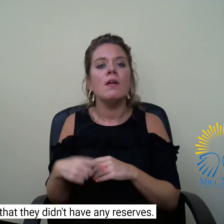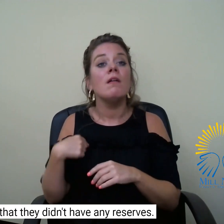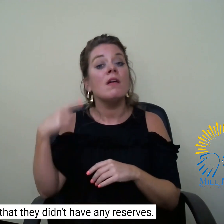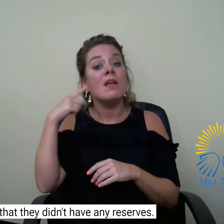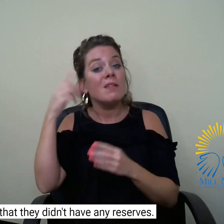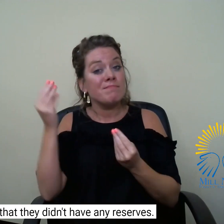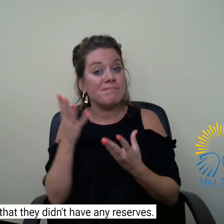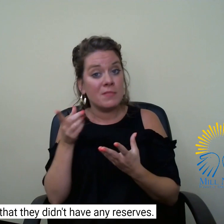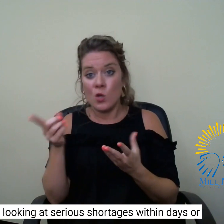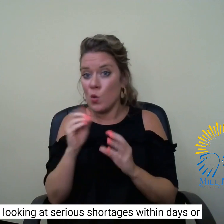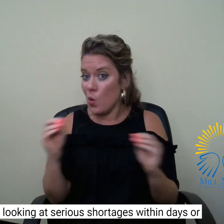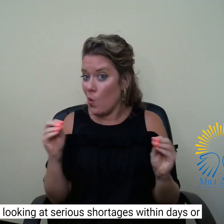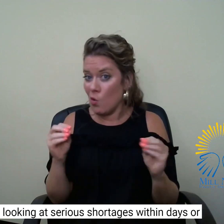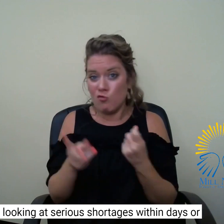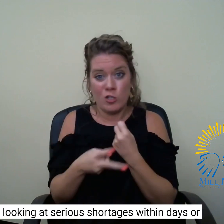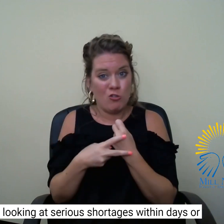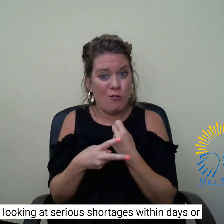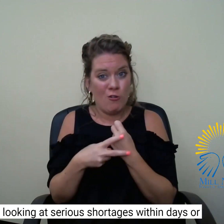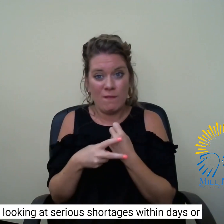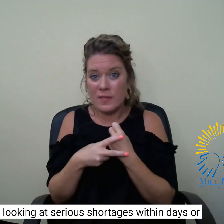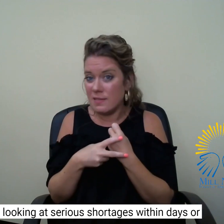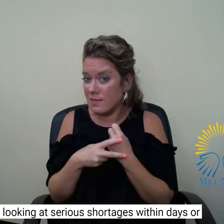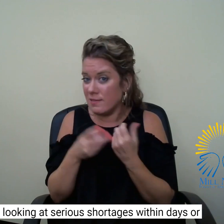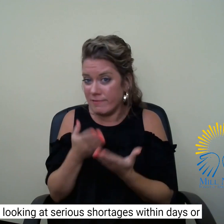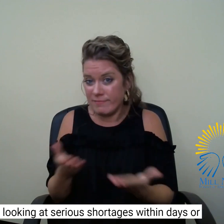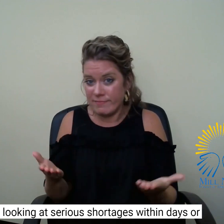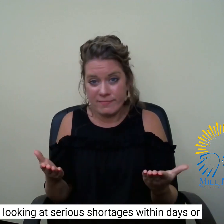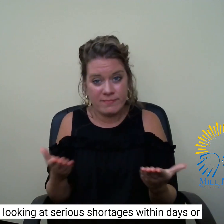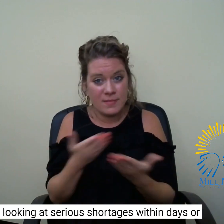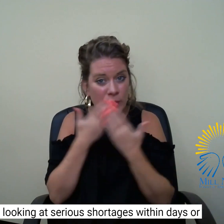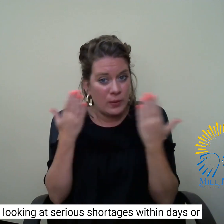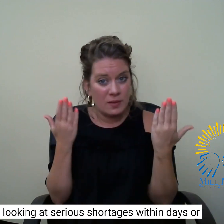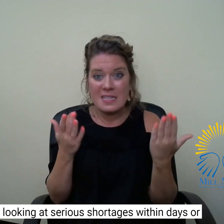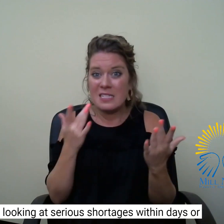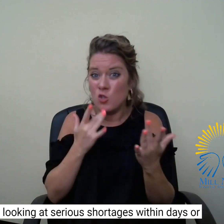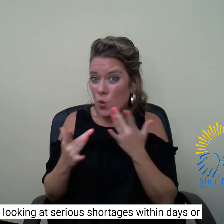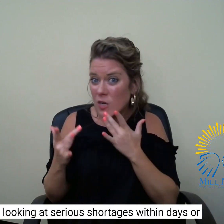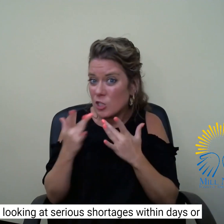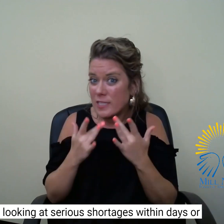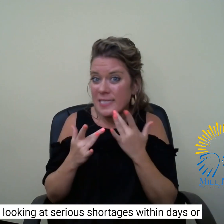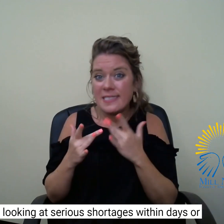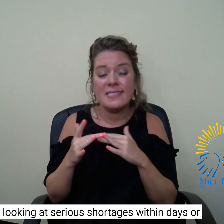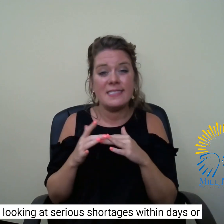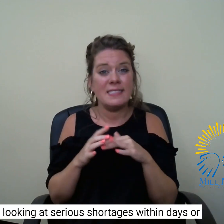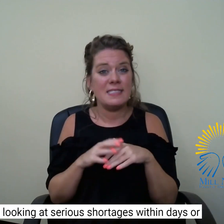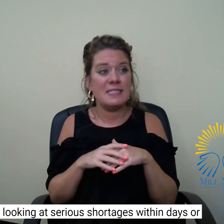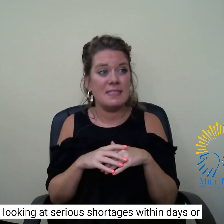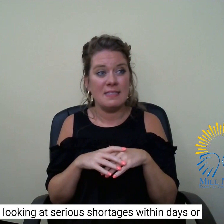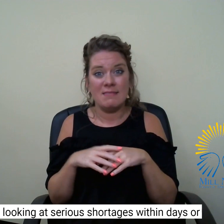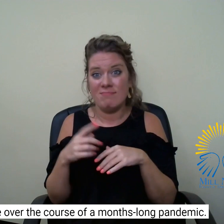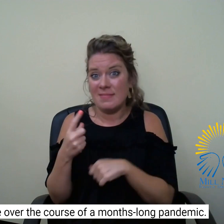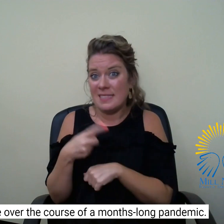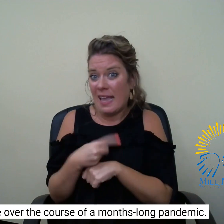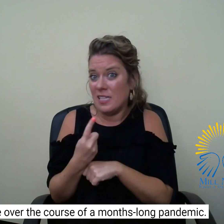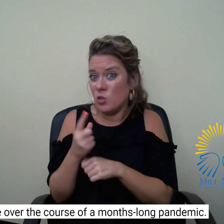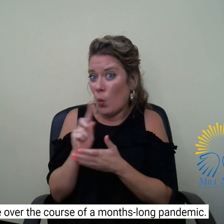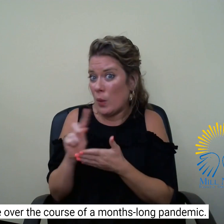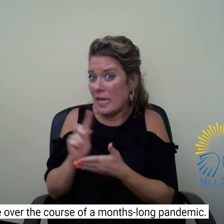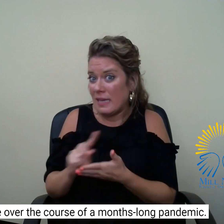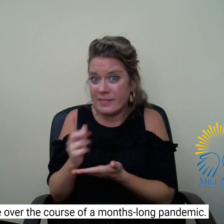any reserves, that they were looking at serious shortages within days or weeks, let alone